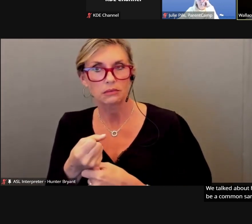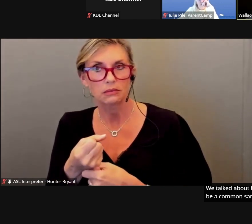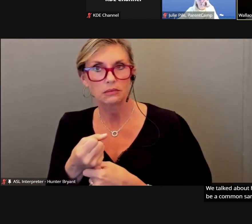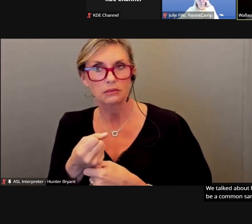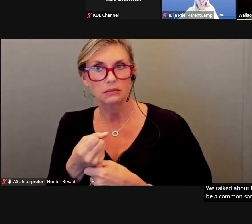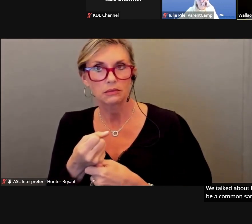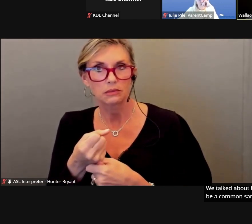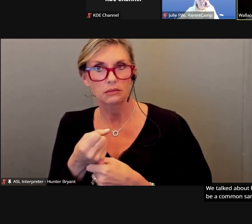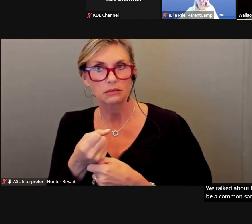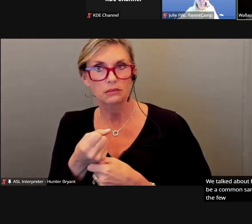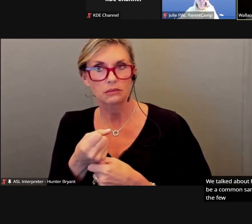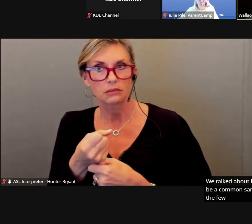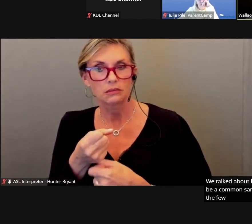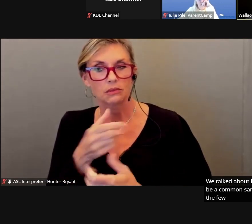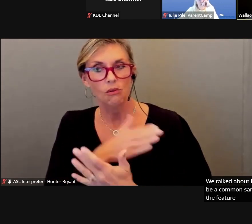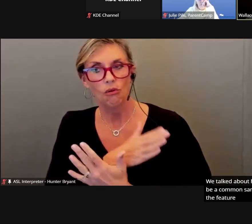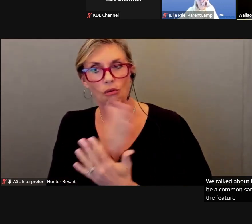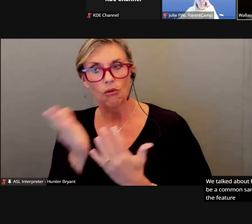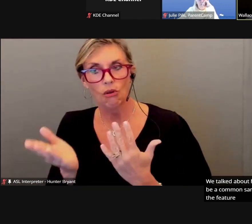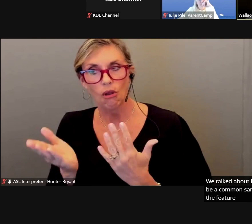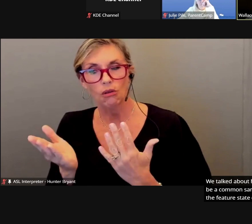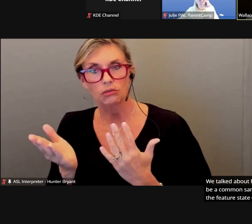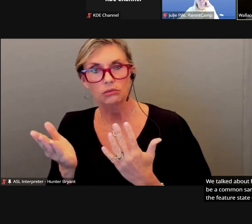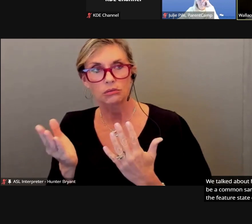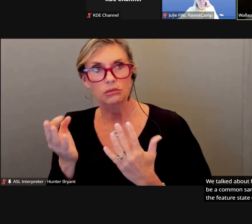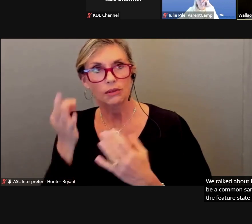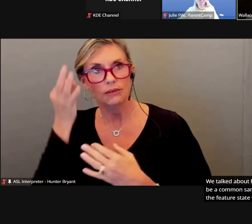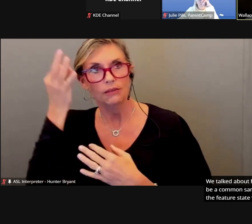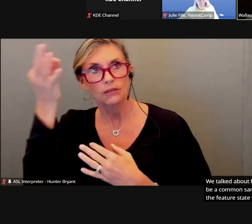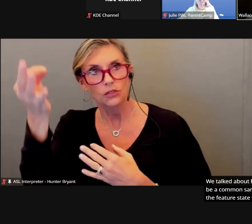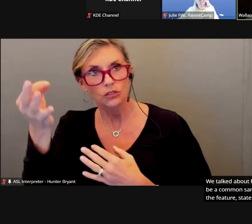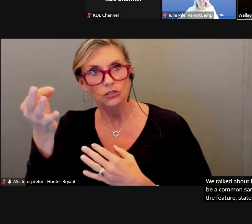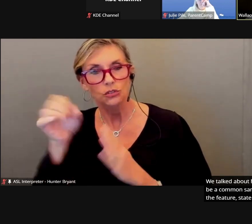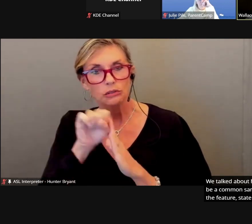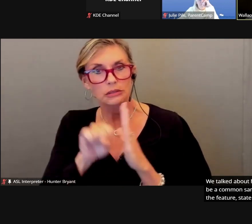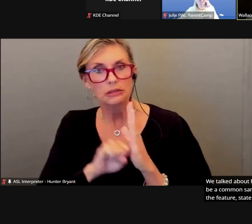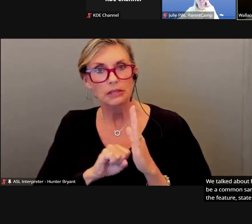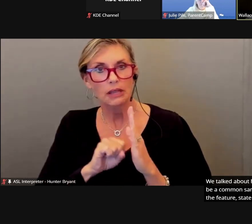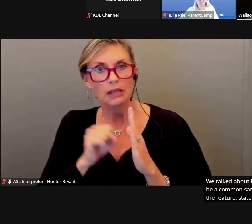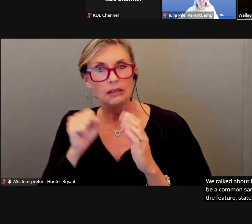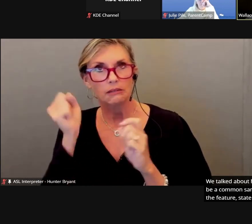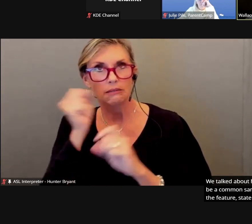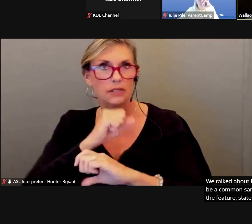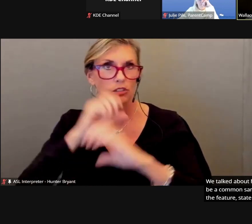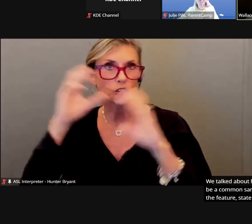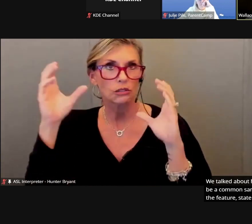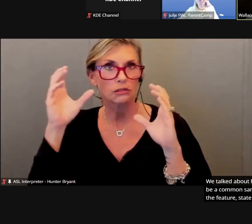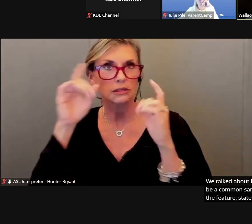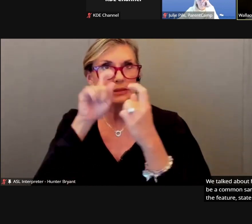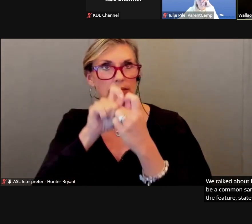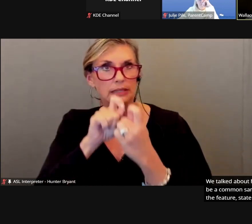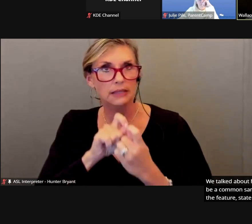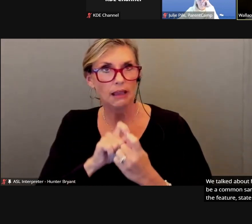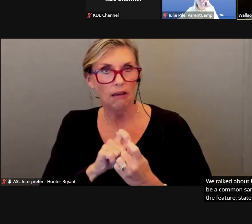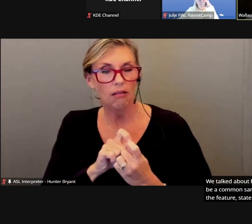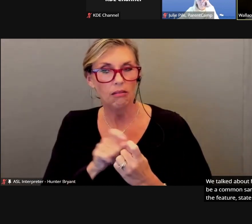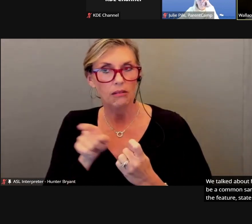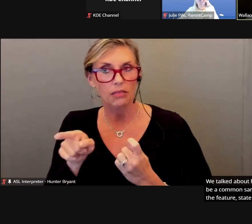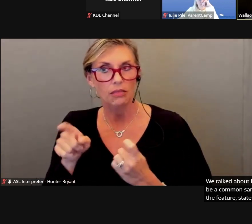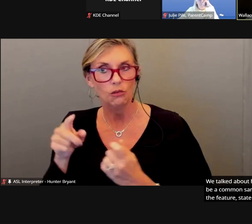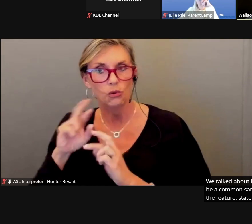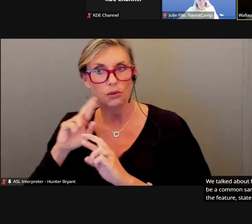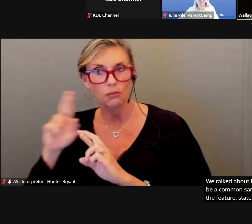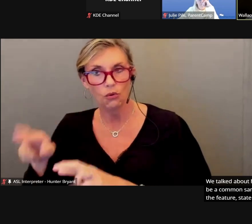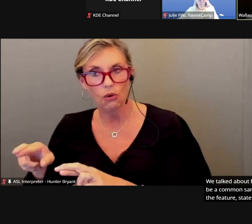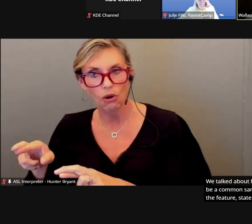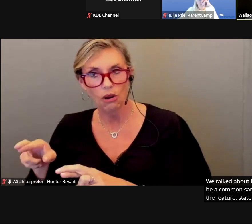the future state visions detailed in the report. And I